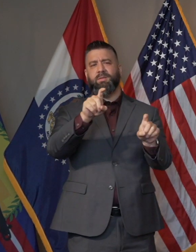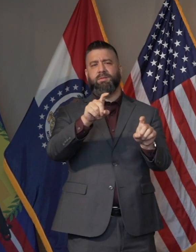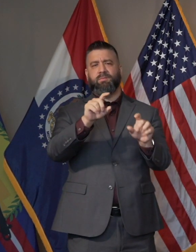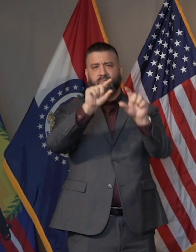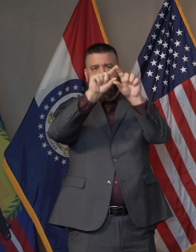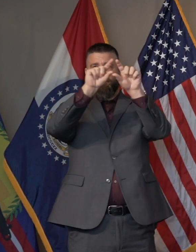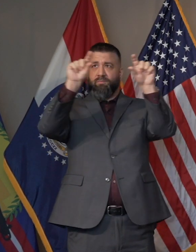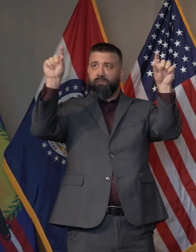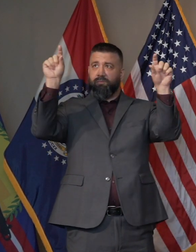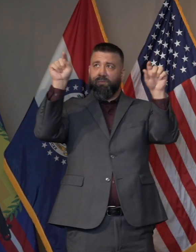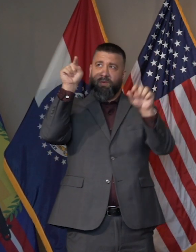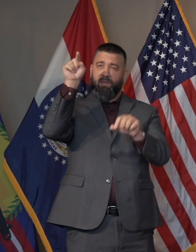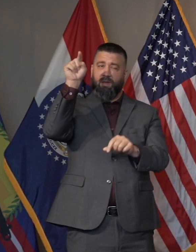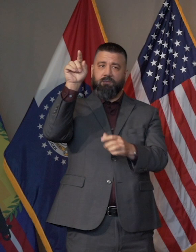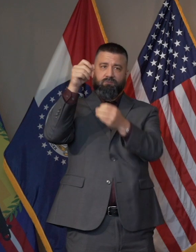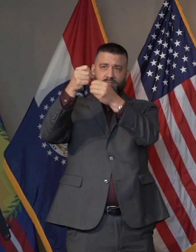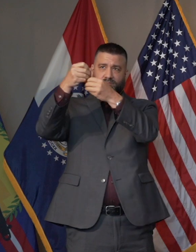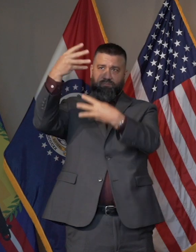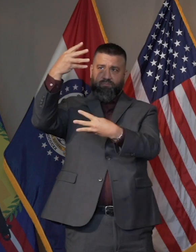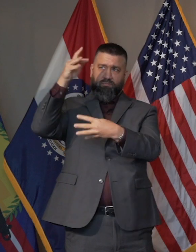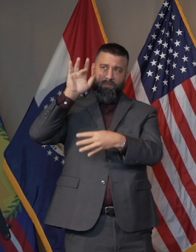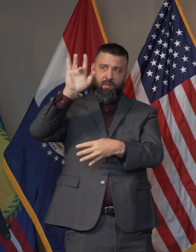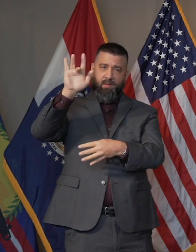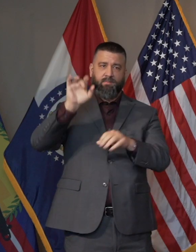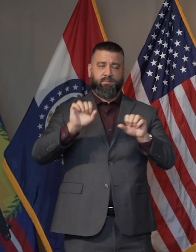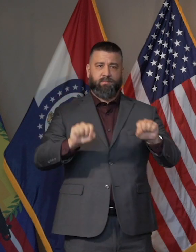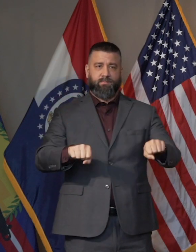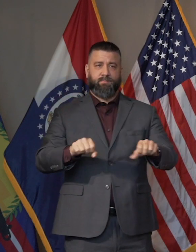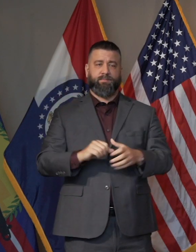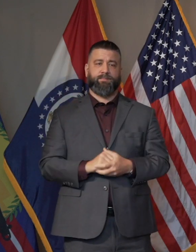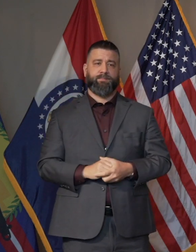banner of the stlcorona.com webpage.